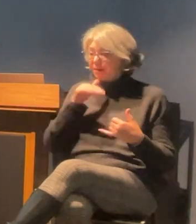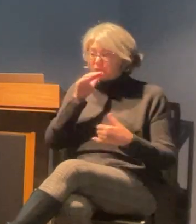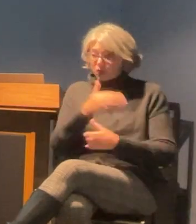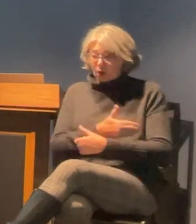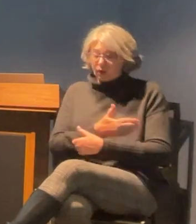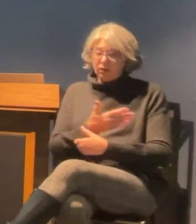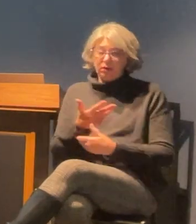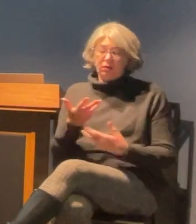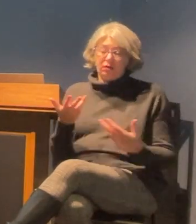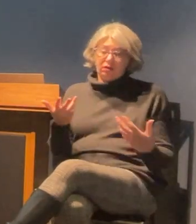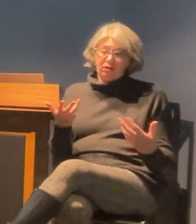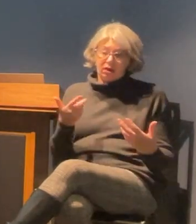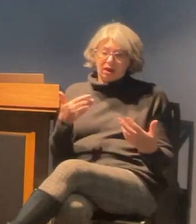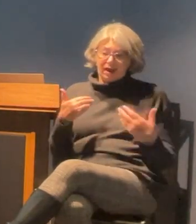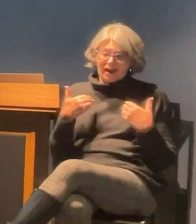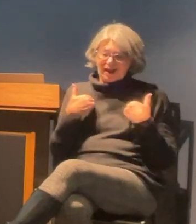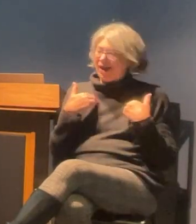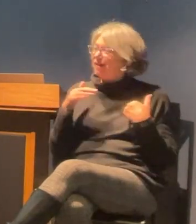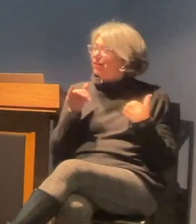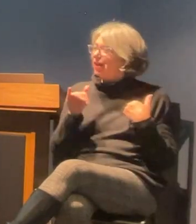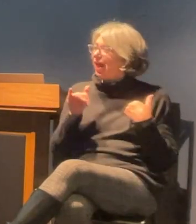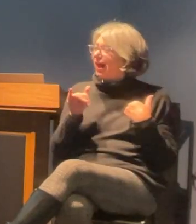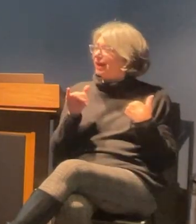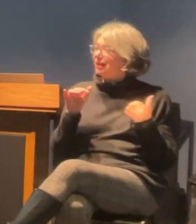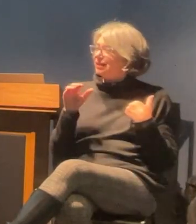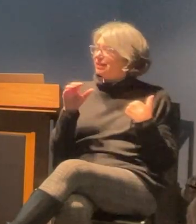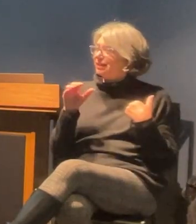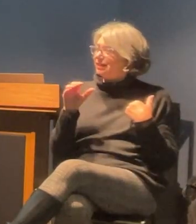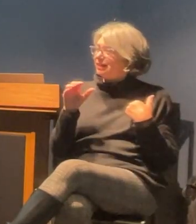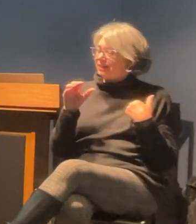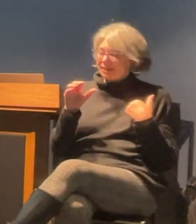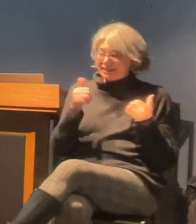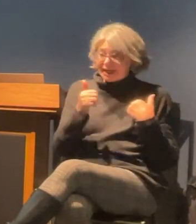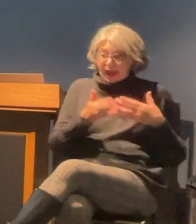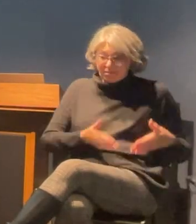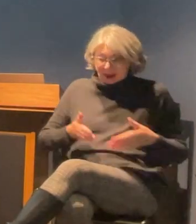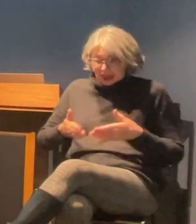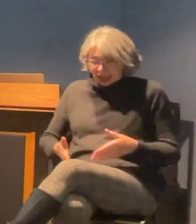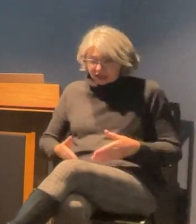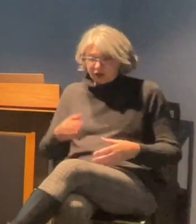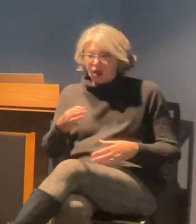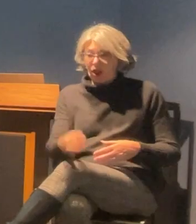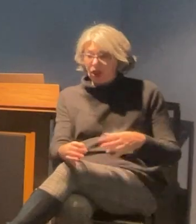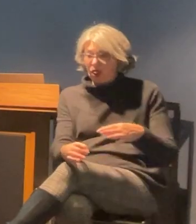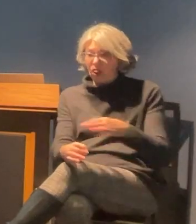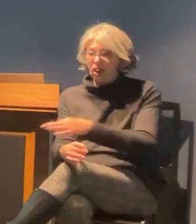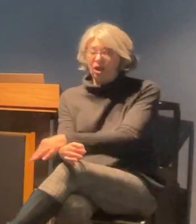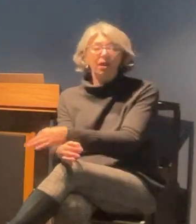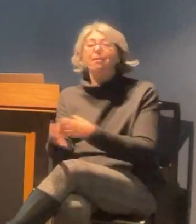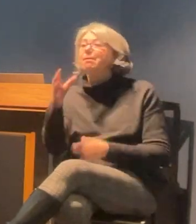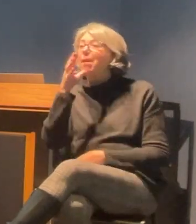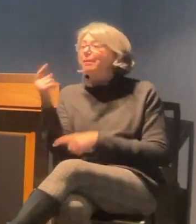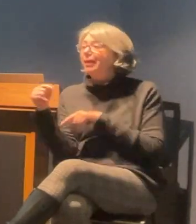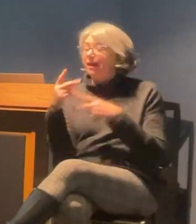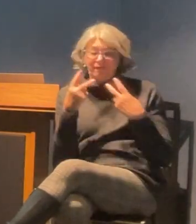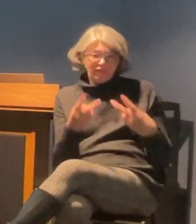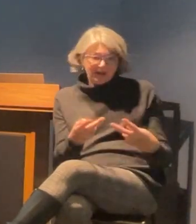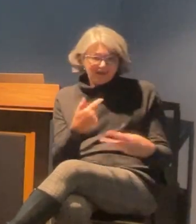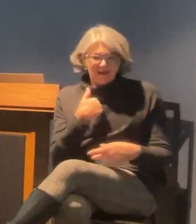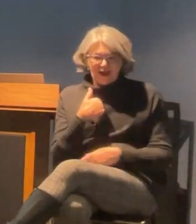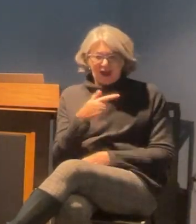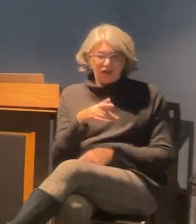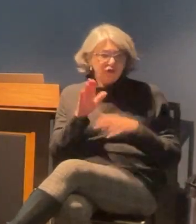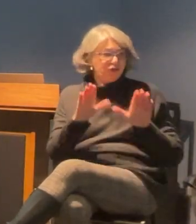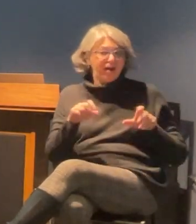daughter, I have like 10 pants of her with holes in the knees. My mom came to visit. I was like, oh, that's such a